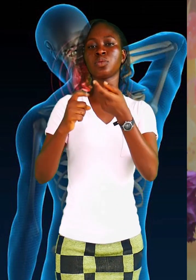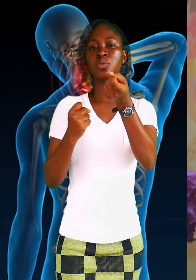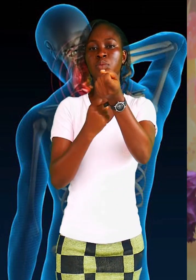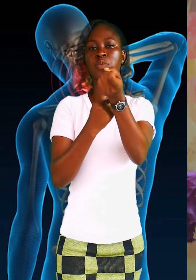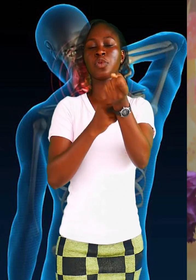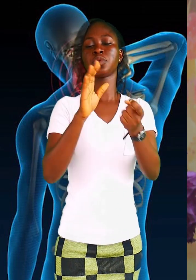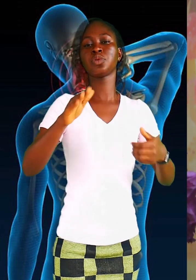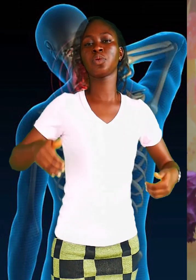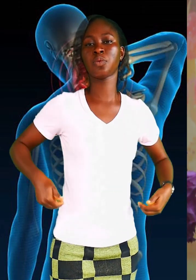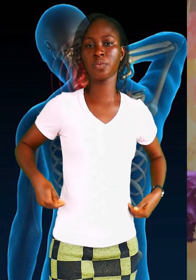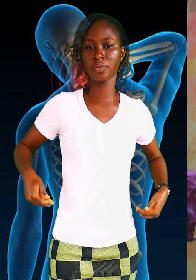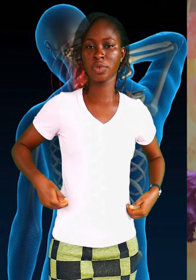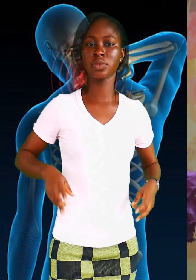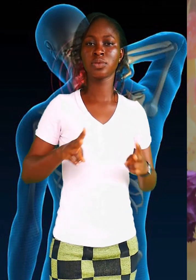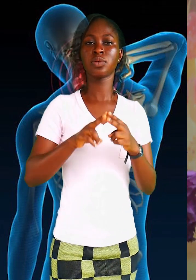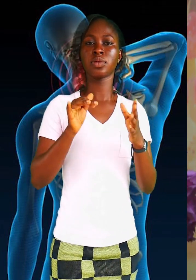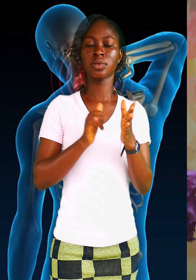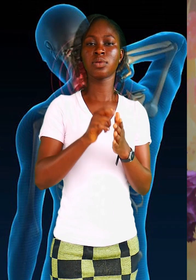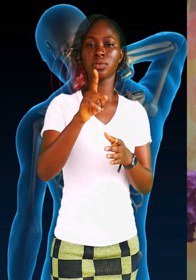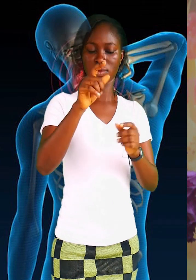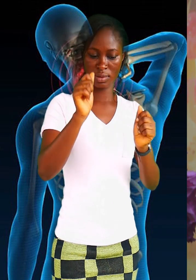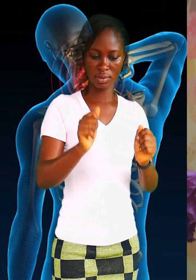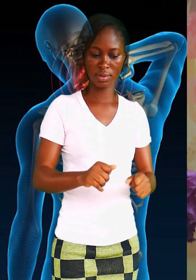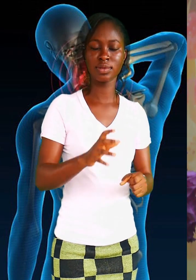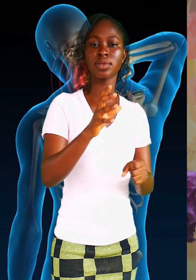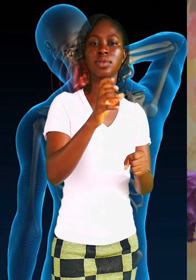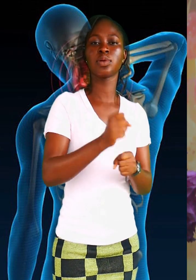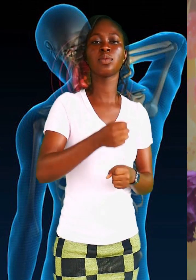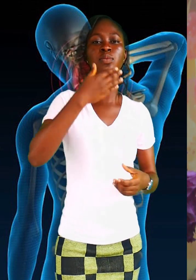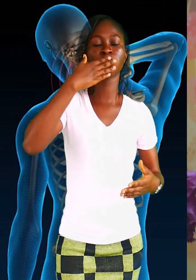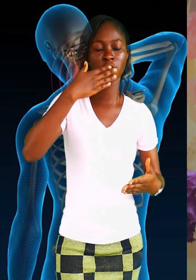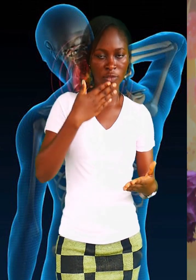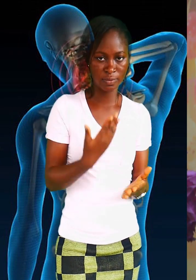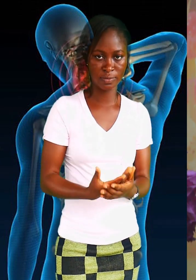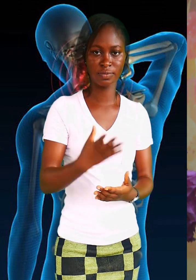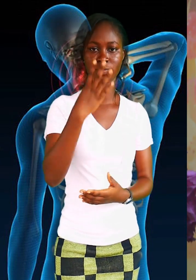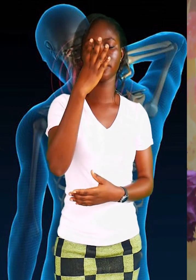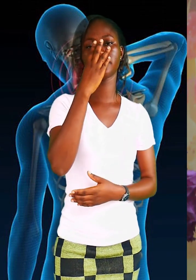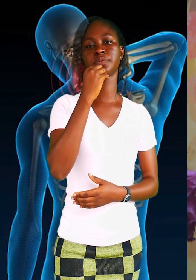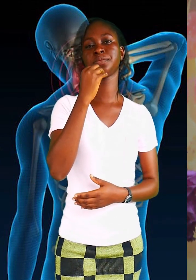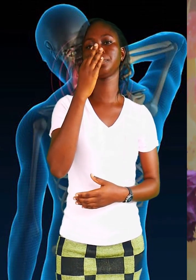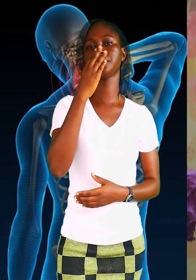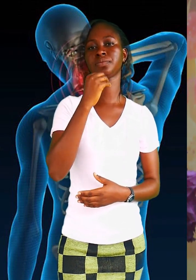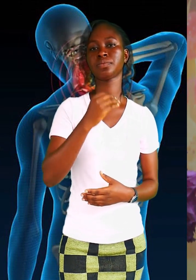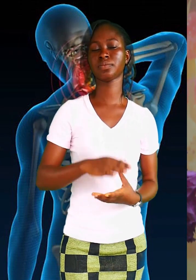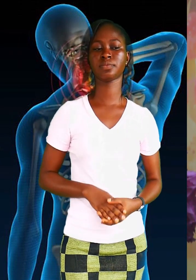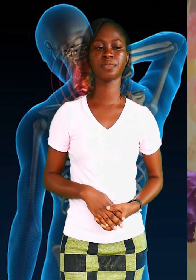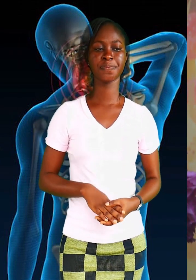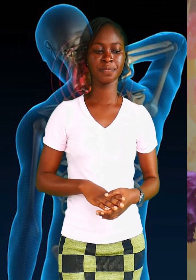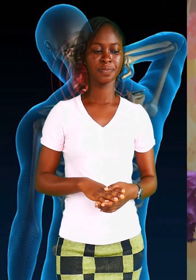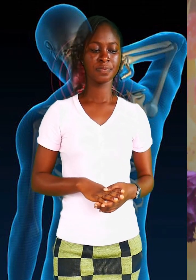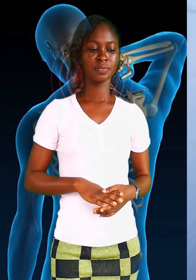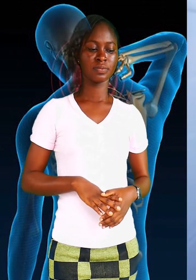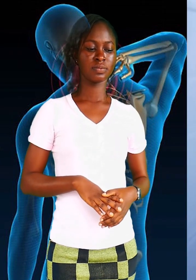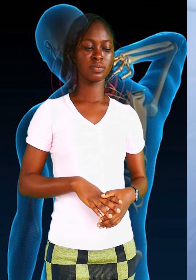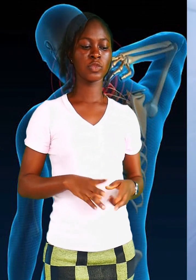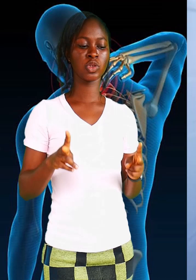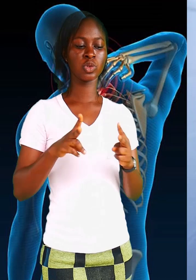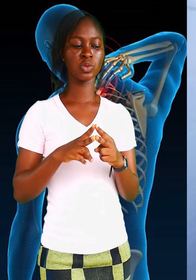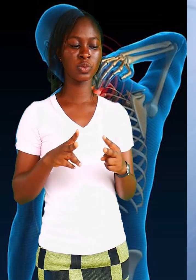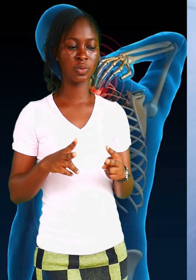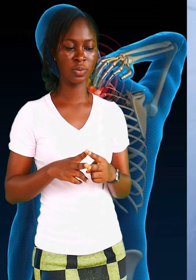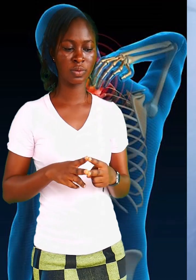da enya proper alignment ana se e da se de siti e tambi a te se de siti e enti